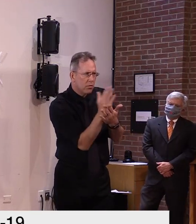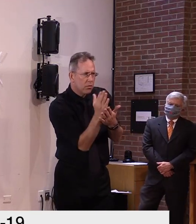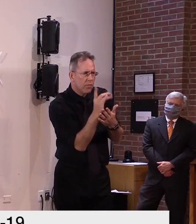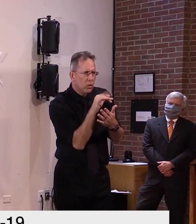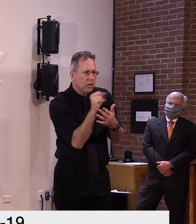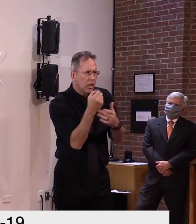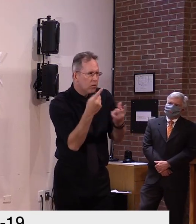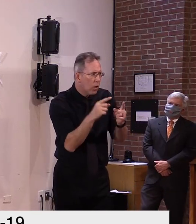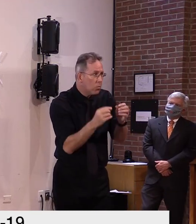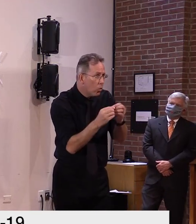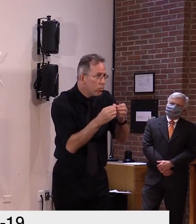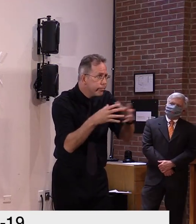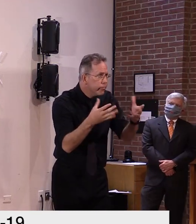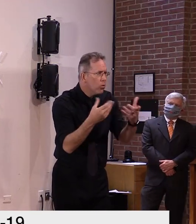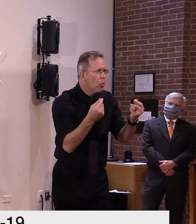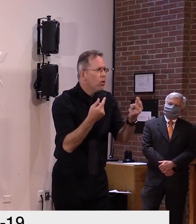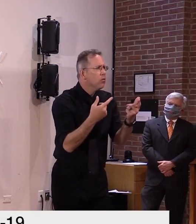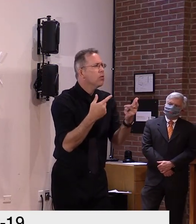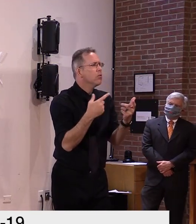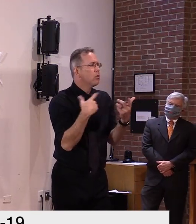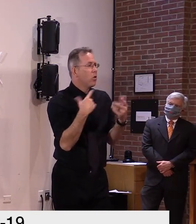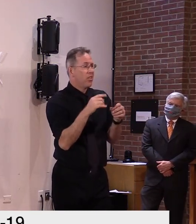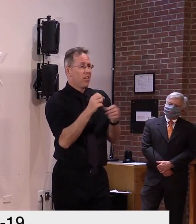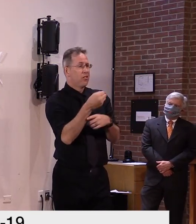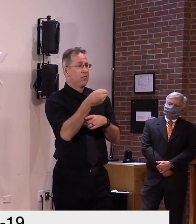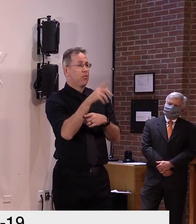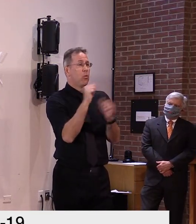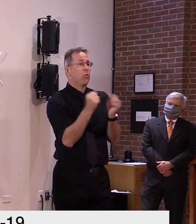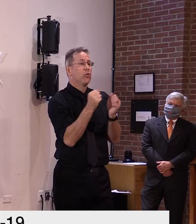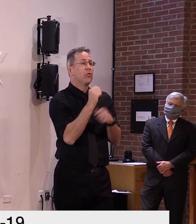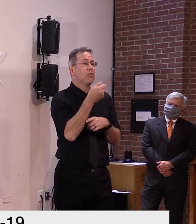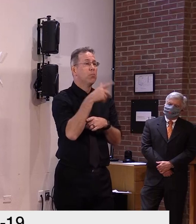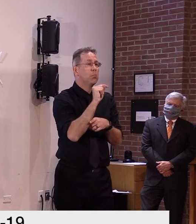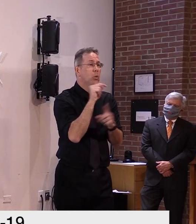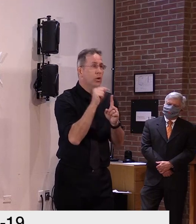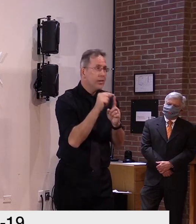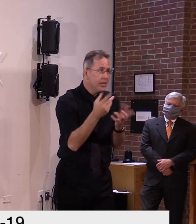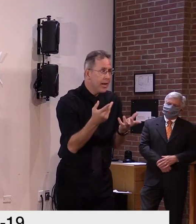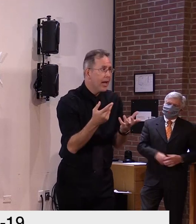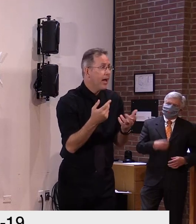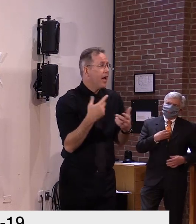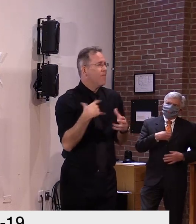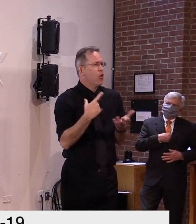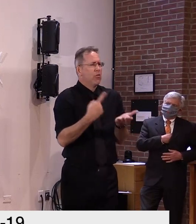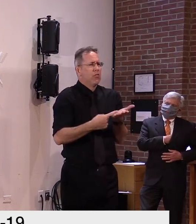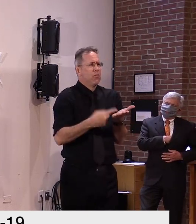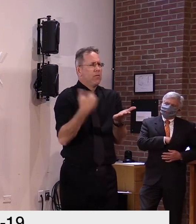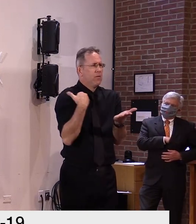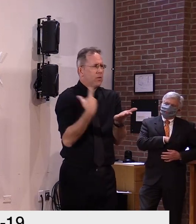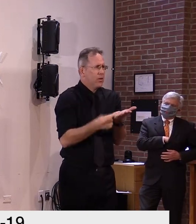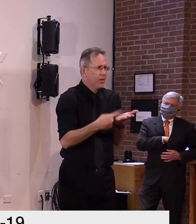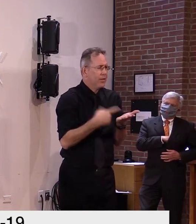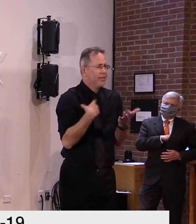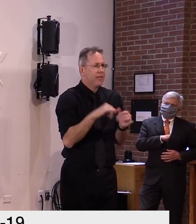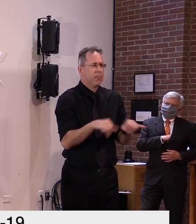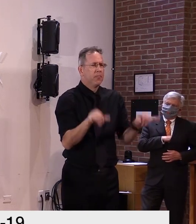sports continue to have the same exact conversations, not overshadowed by this by any